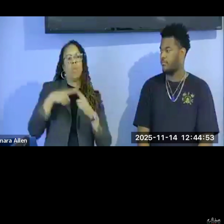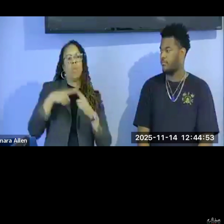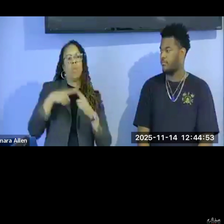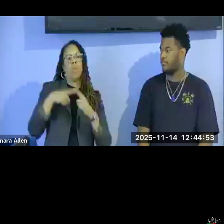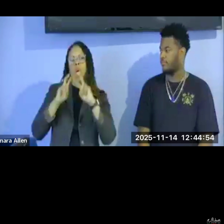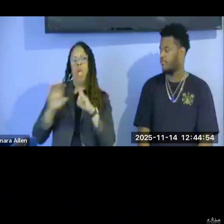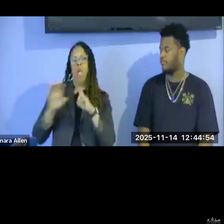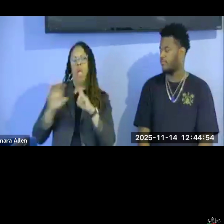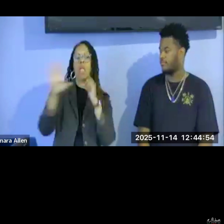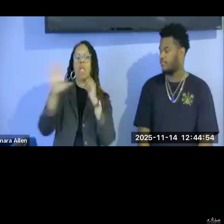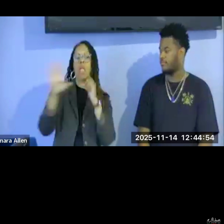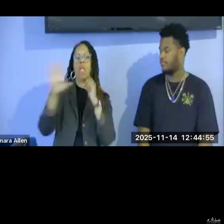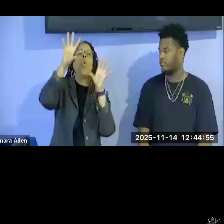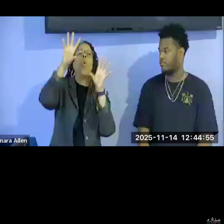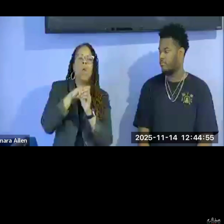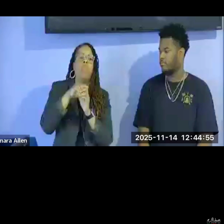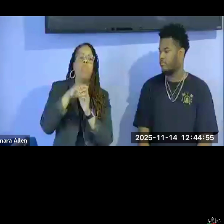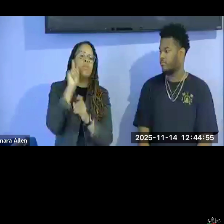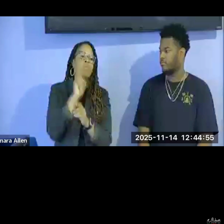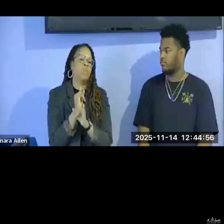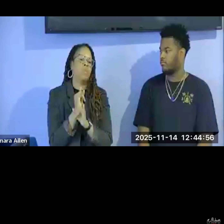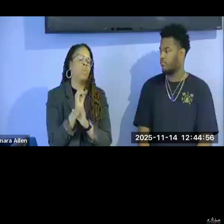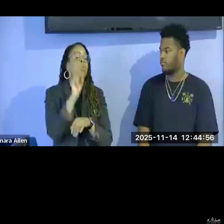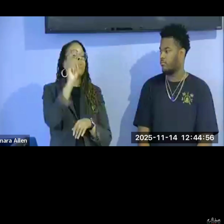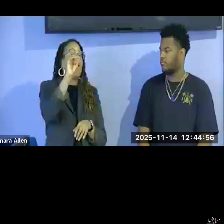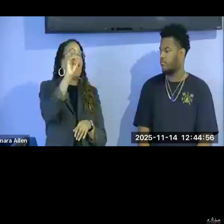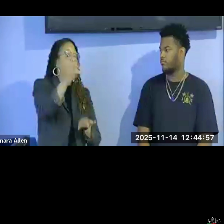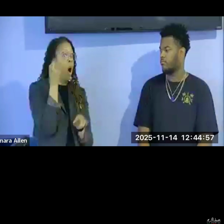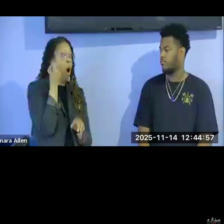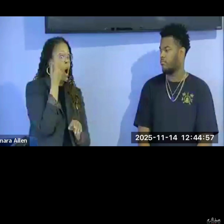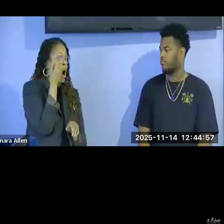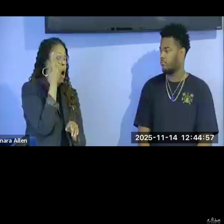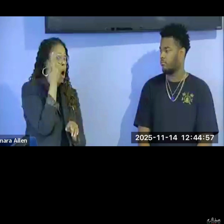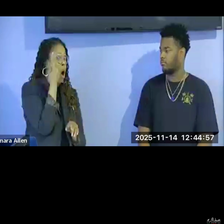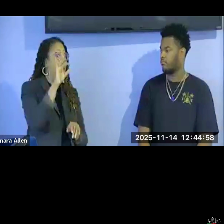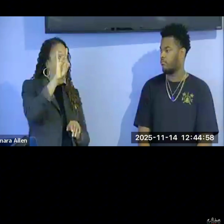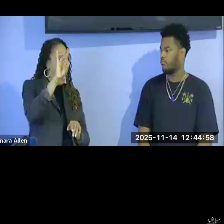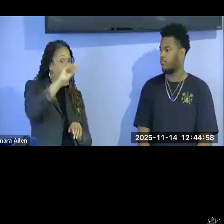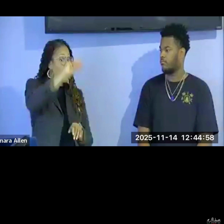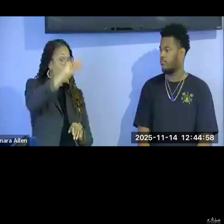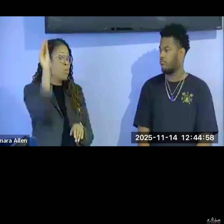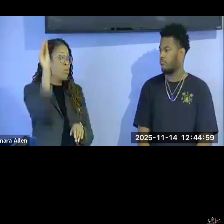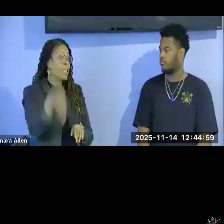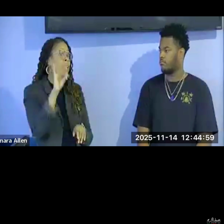experience, had an experience relating to their race within deaf schools.